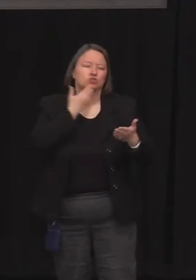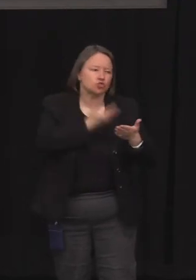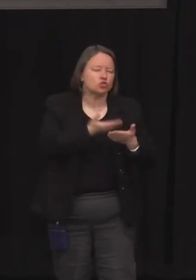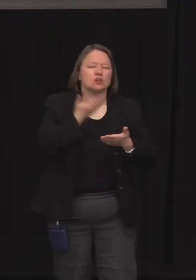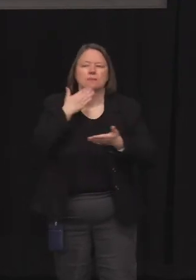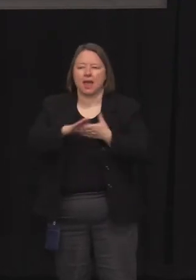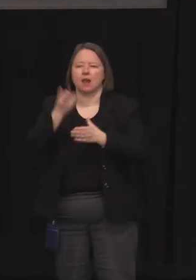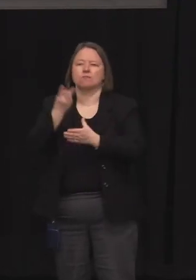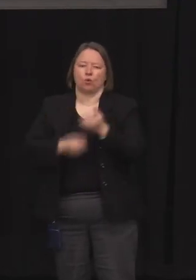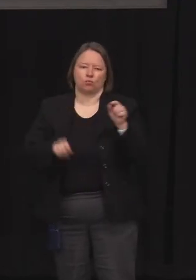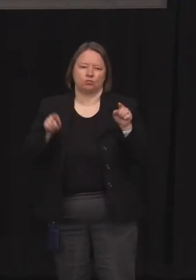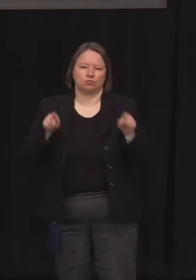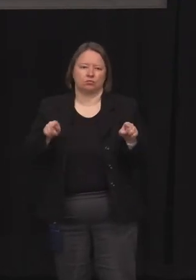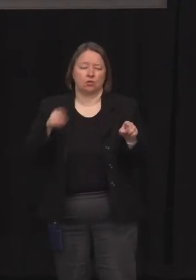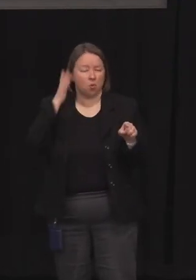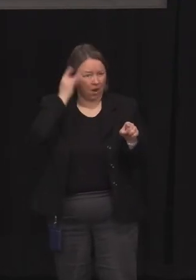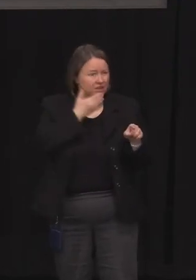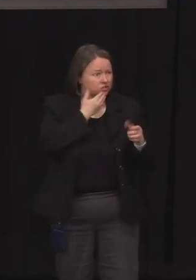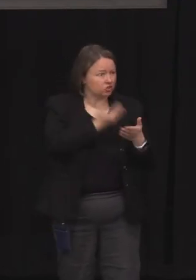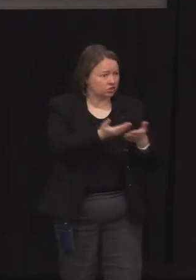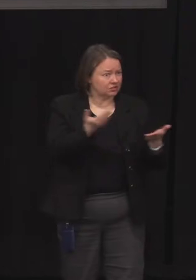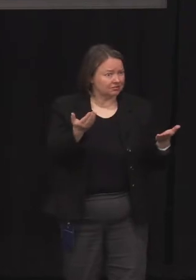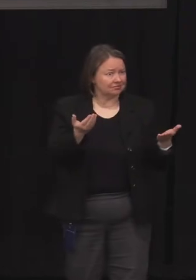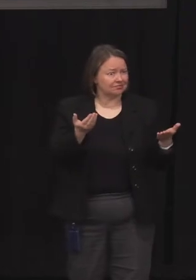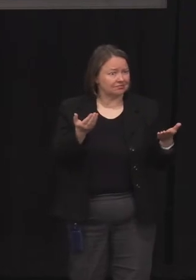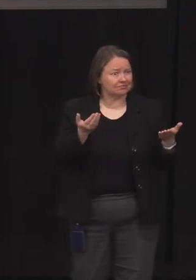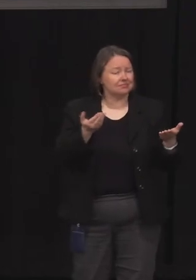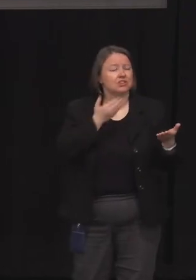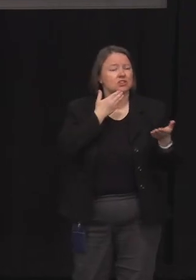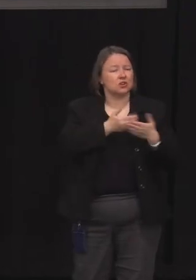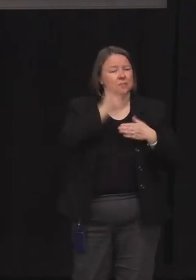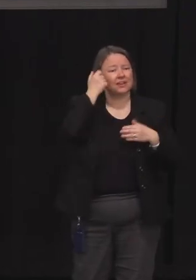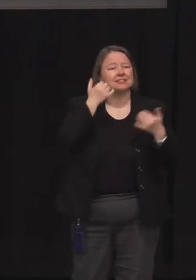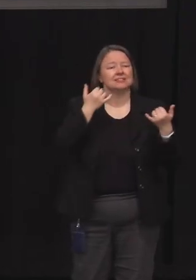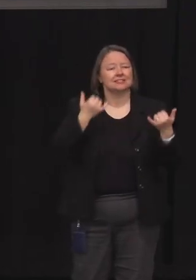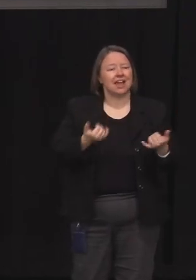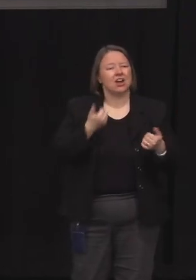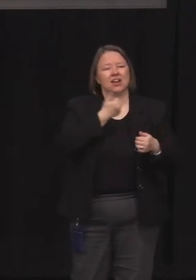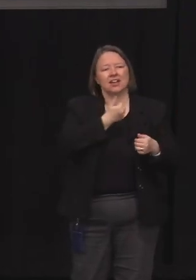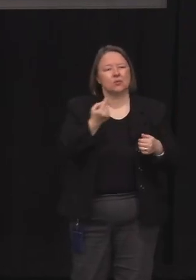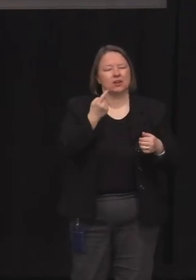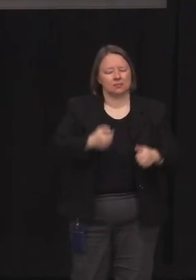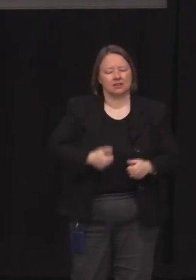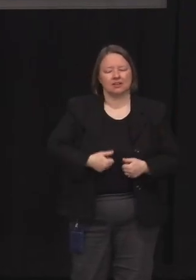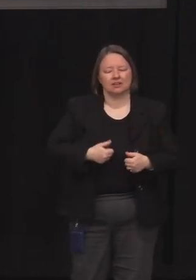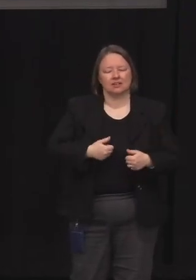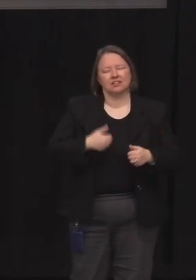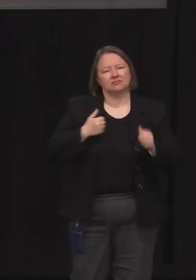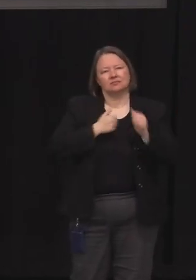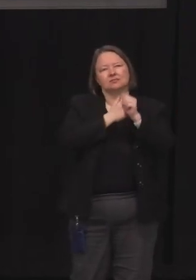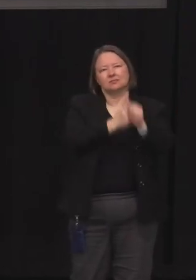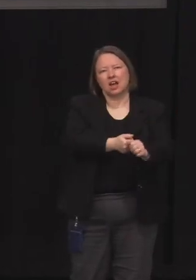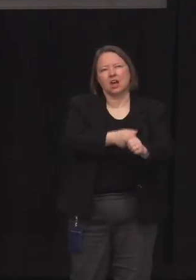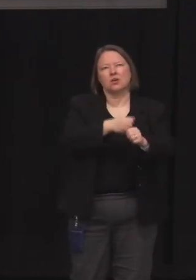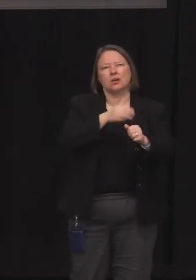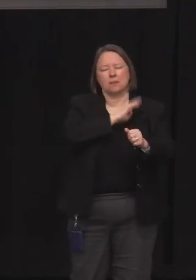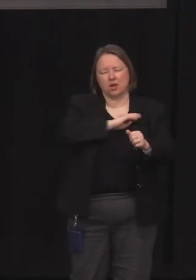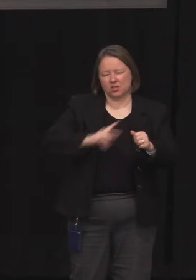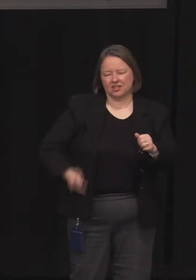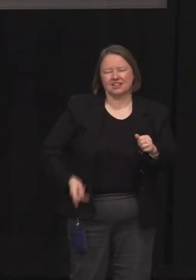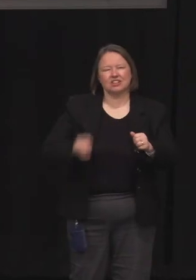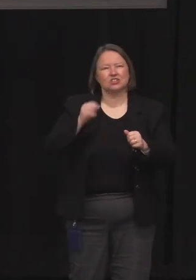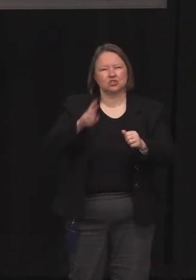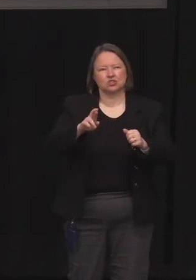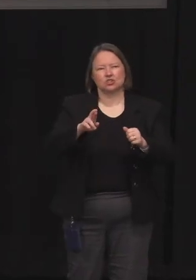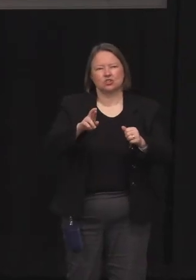bad. Why is it good? This is good because right now, anyone could be living up to Reverend Dr. Martin Luther King